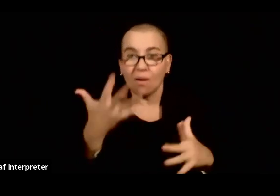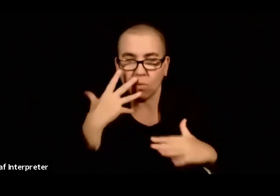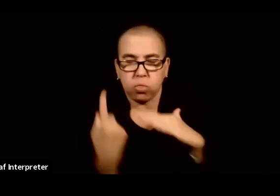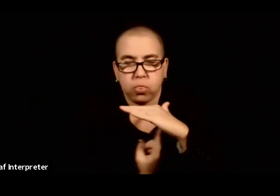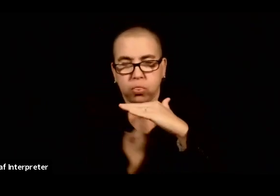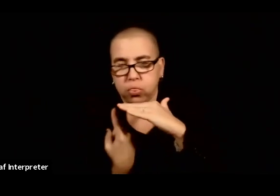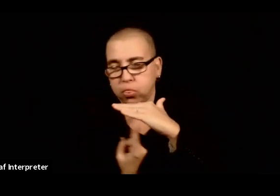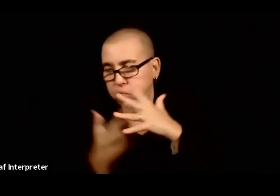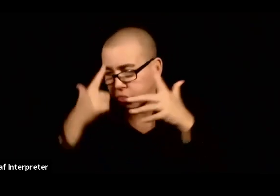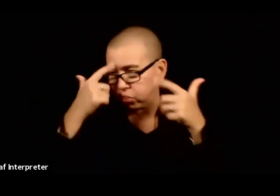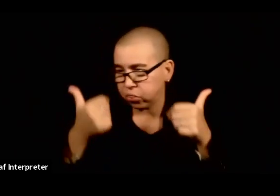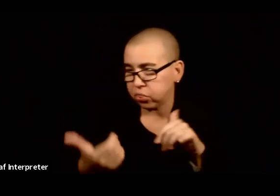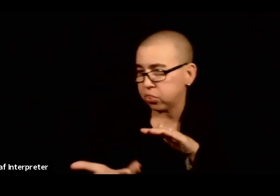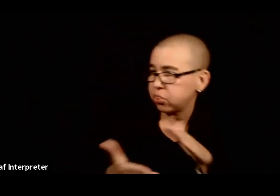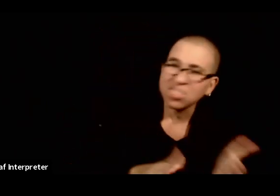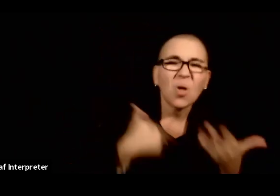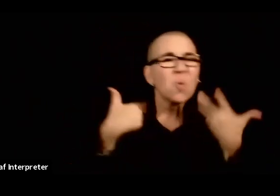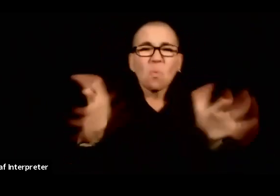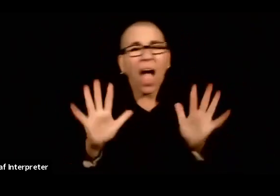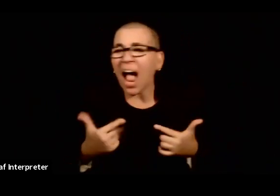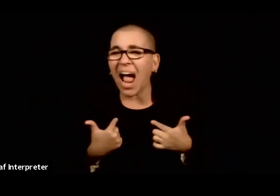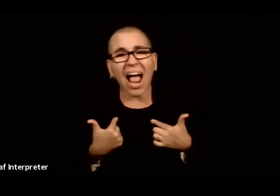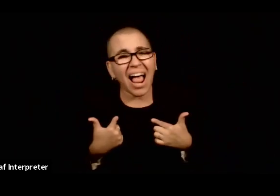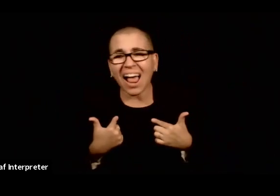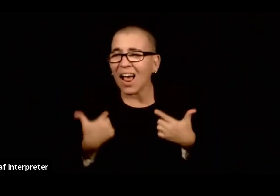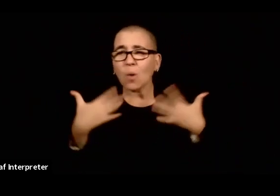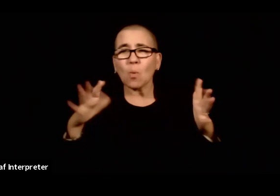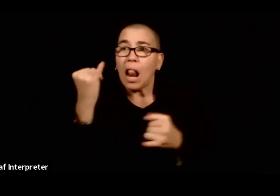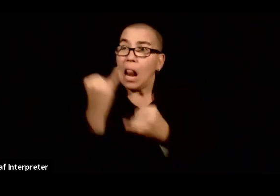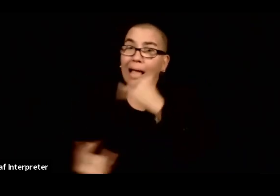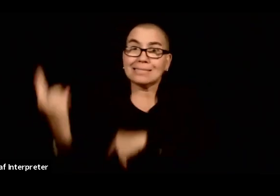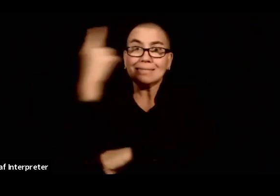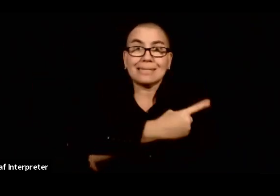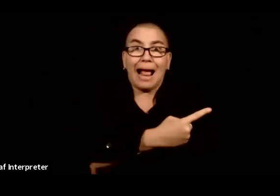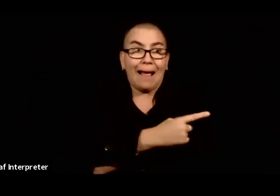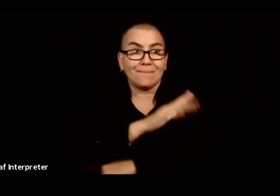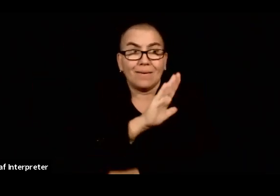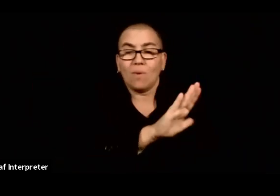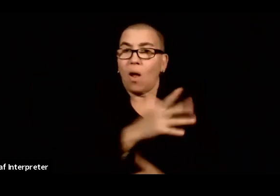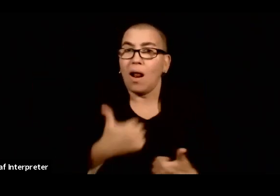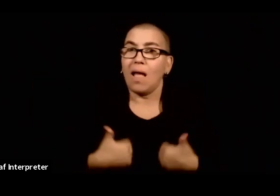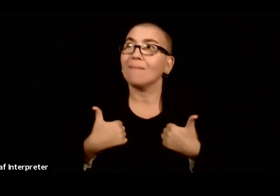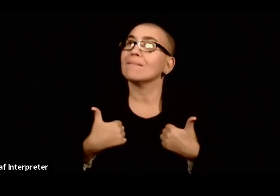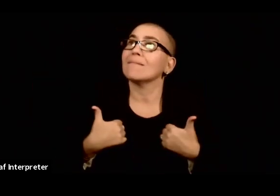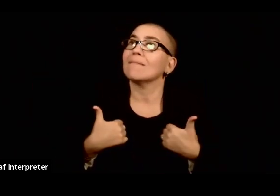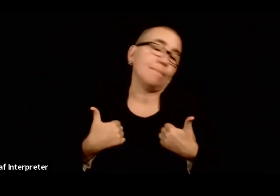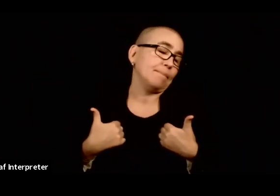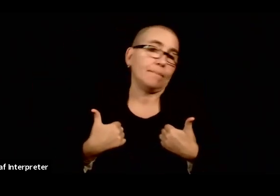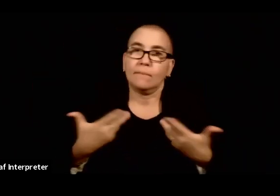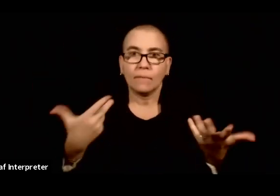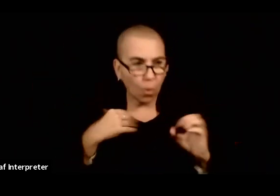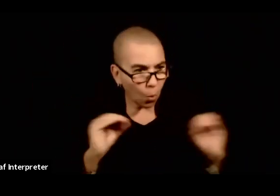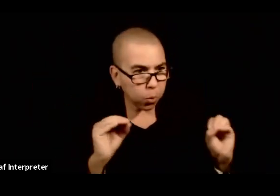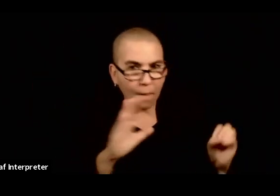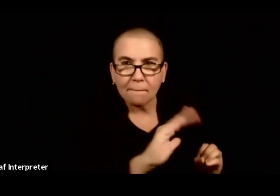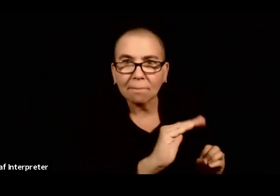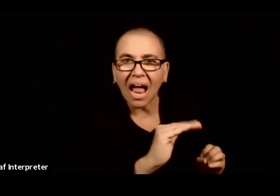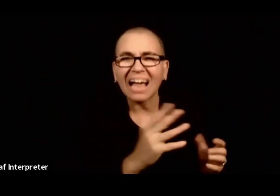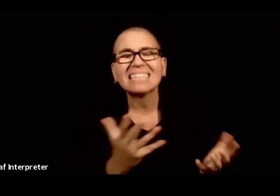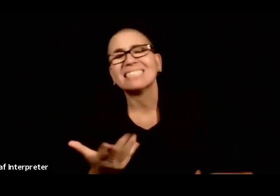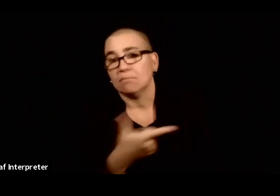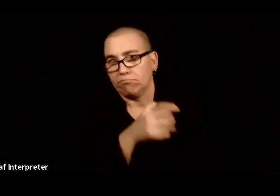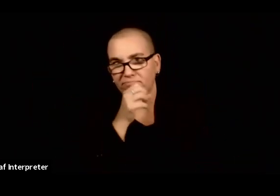days, or even have a heart attack without saying goodbye? My mom will be 83 on August 22nd, and I'm going to try to